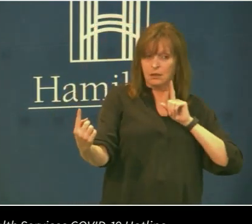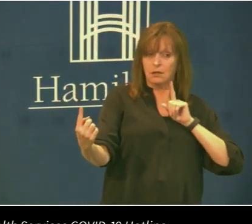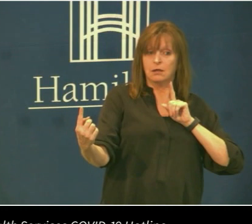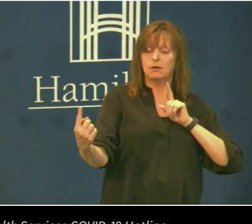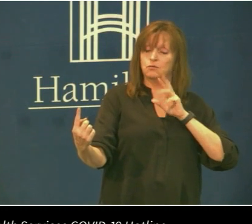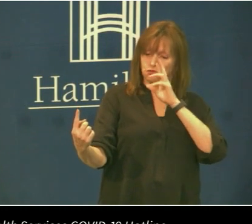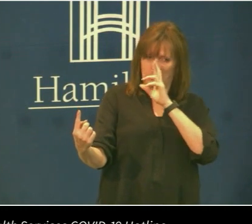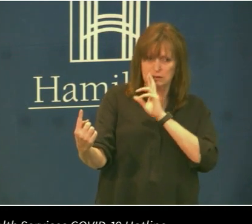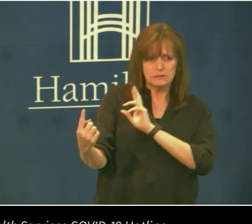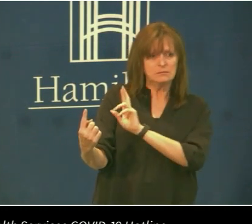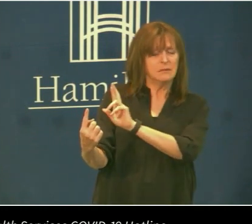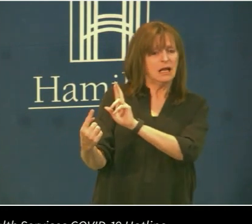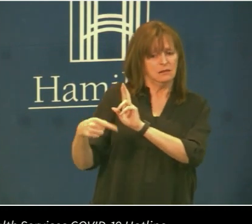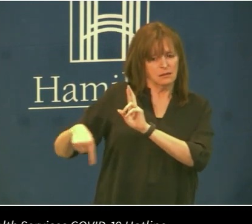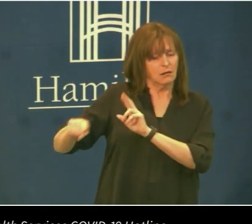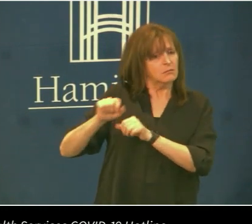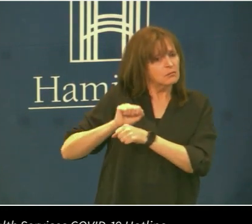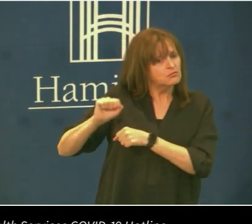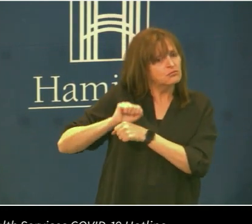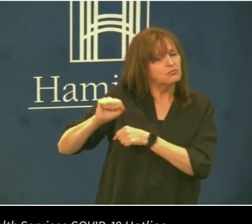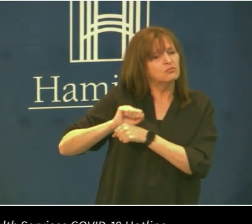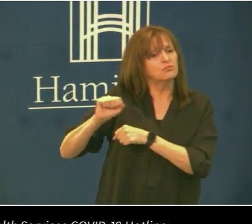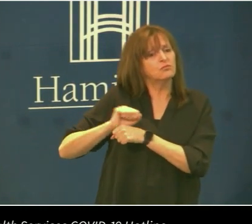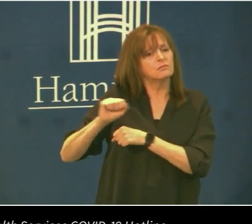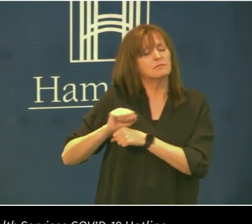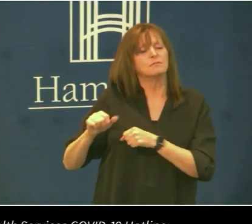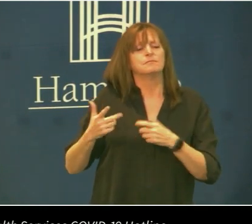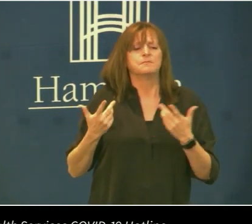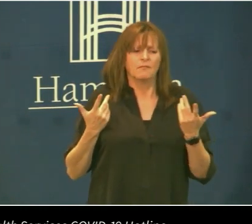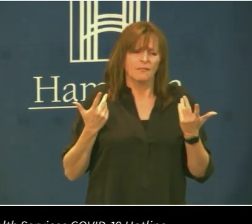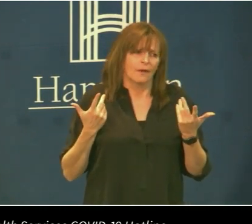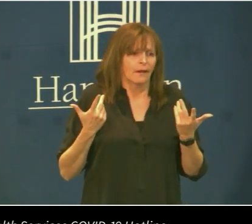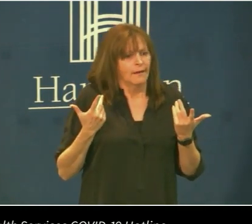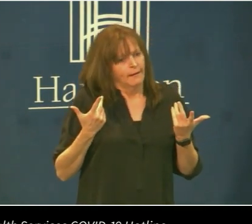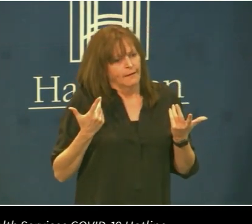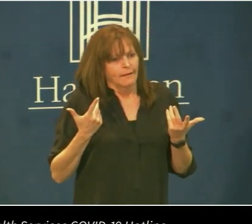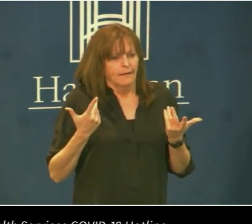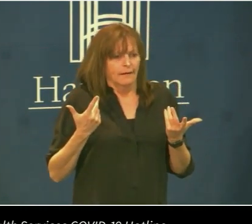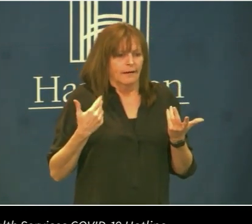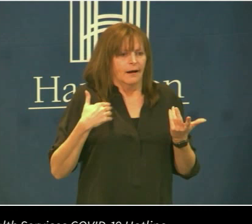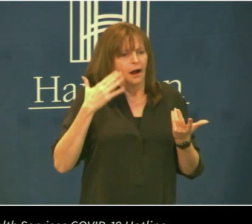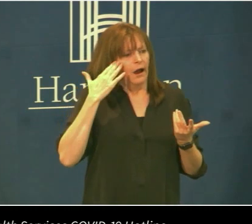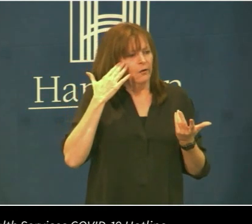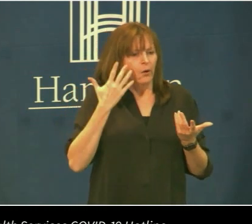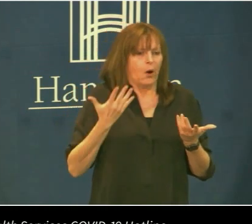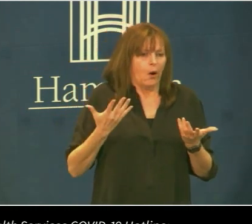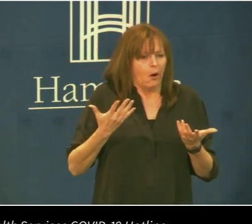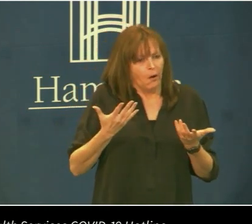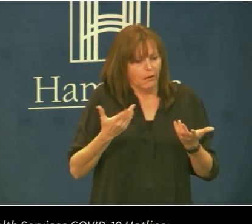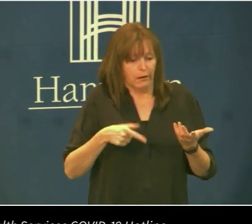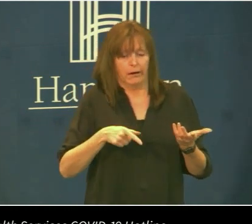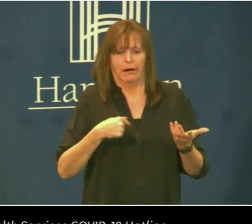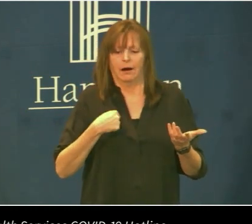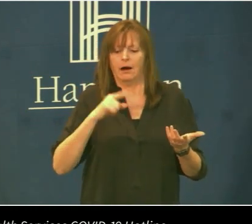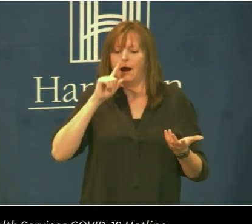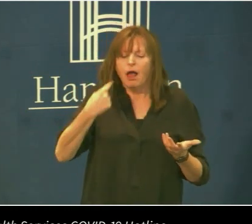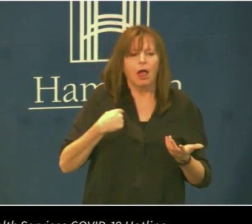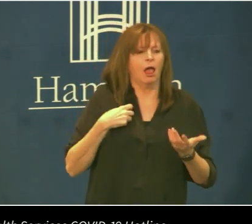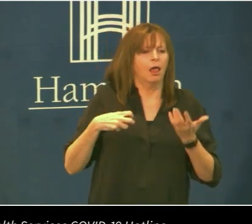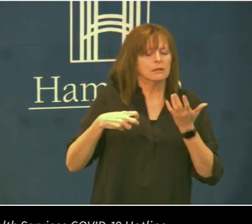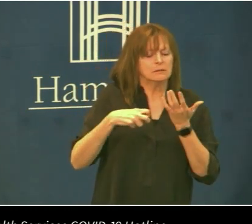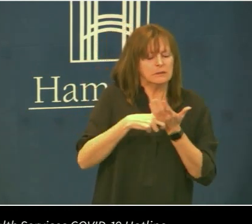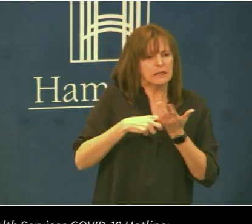I understand the last thing anybody wants is a ticket, but recognize that our enforcement regime now is about keeping everybody safe.